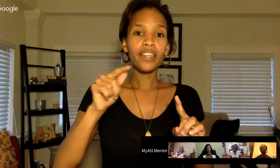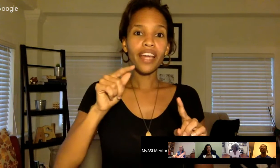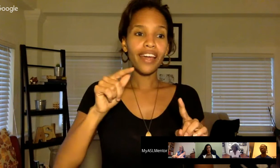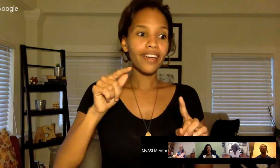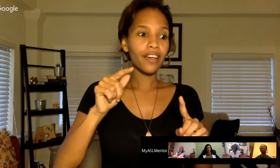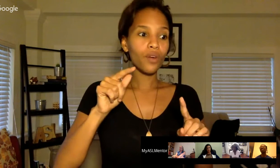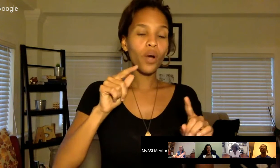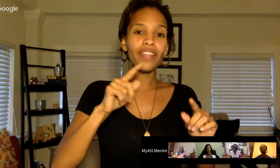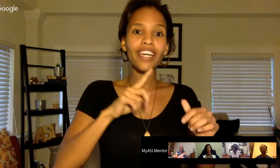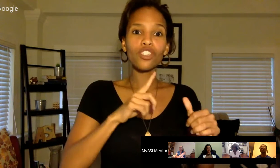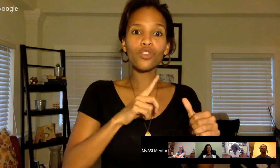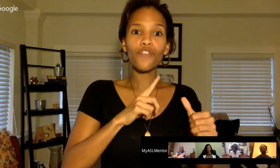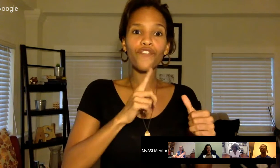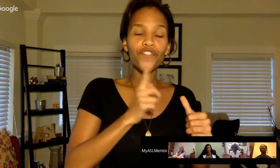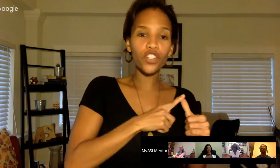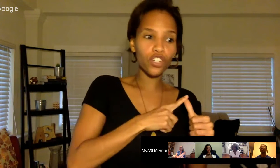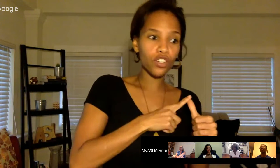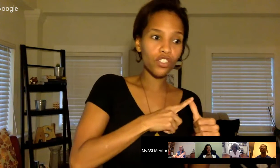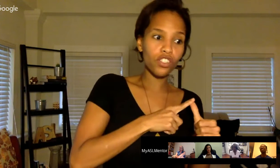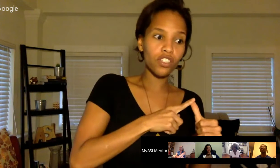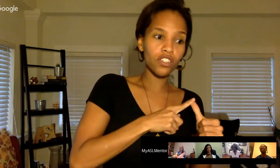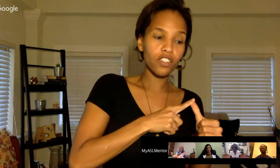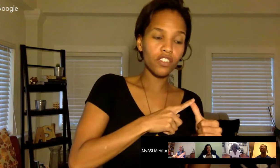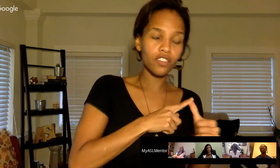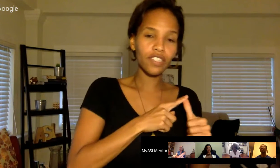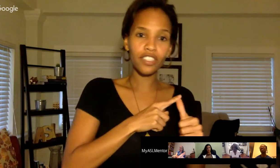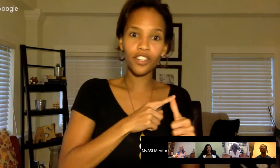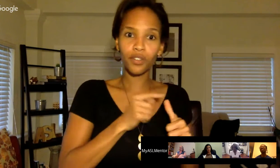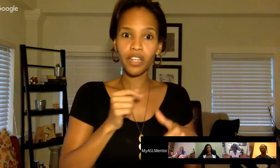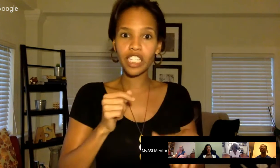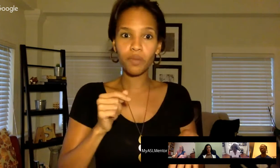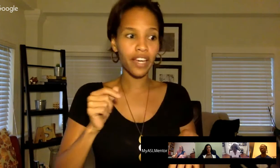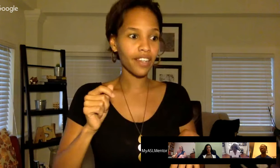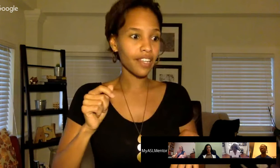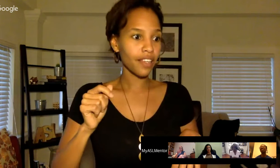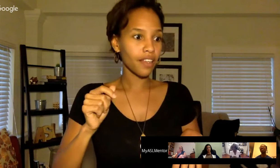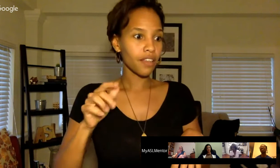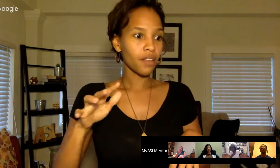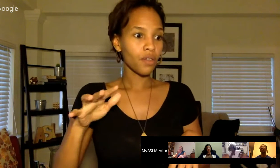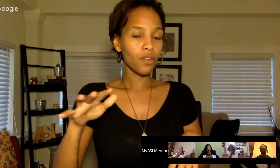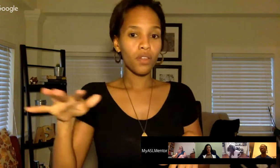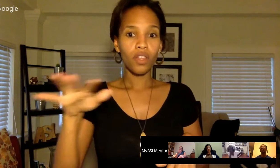what did they do first? That's hard to explain.